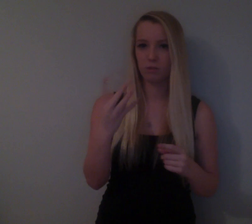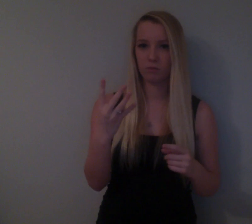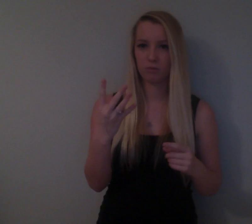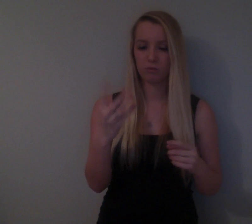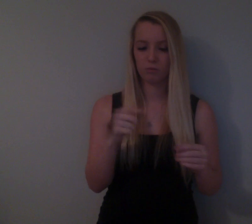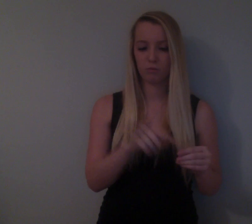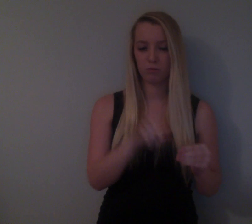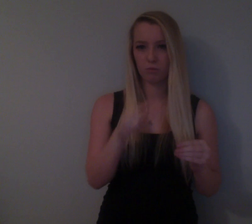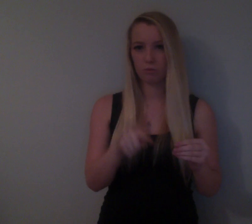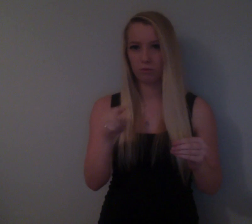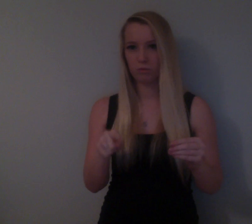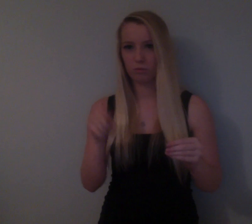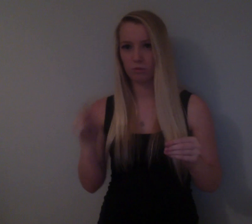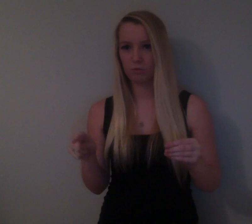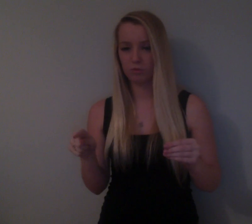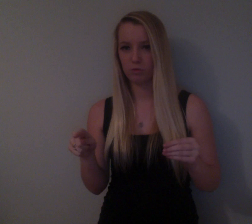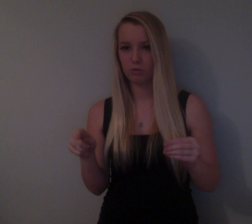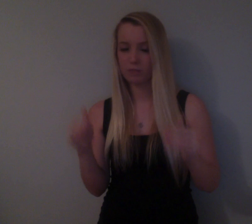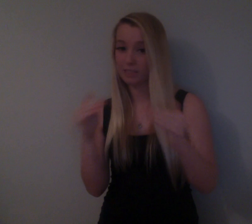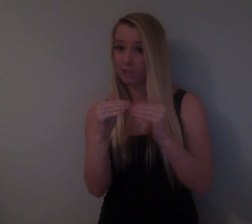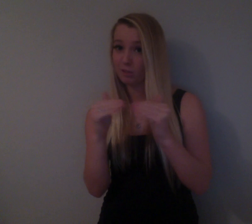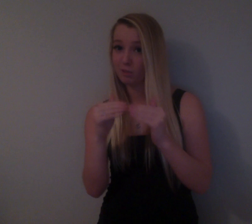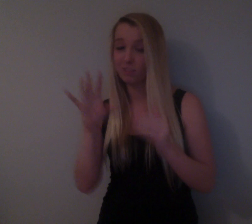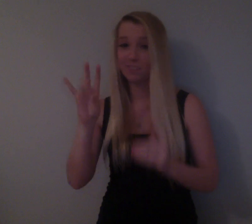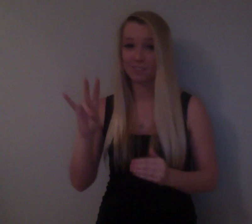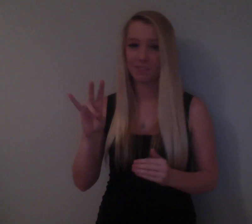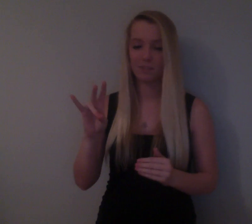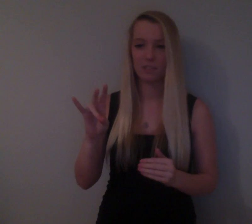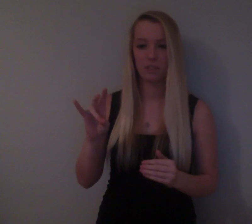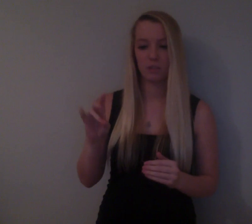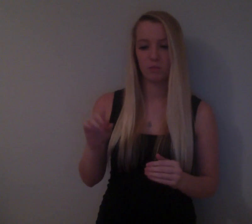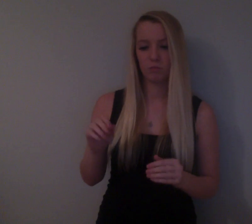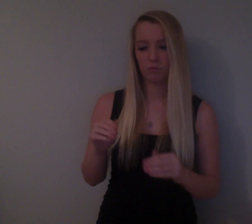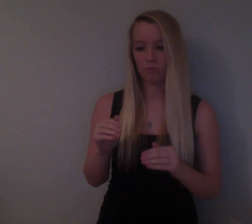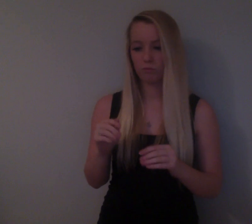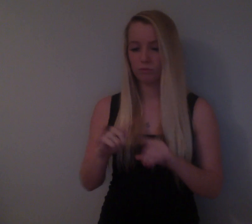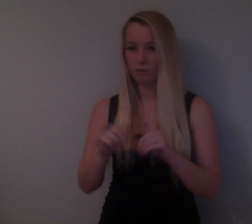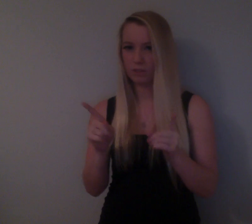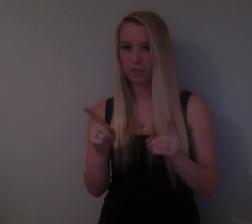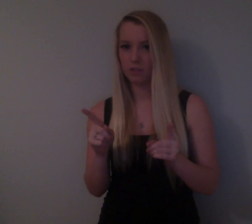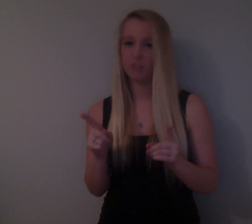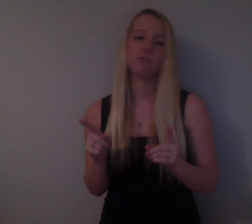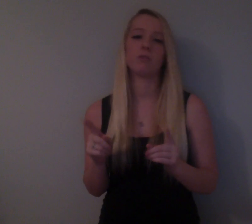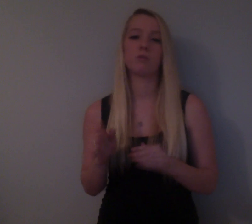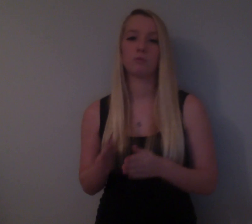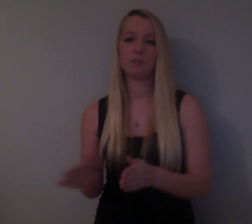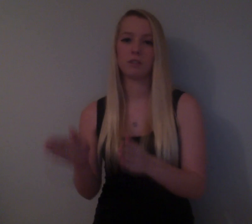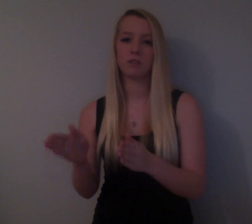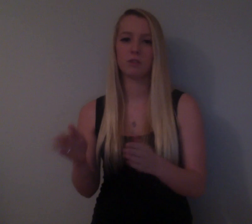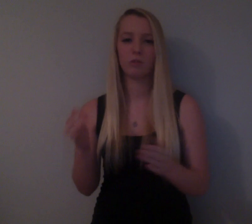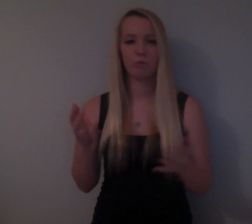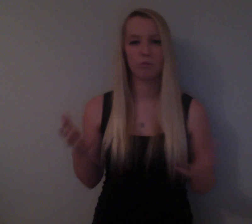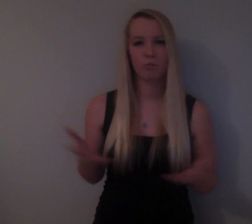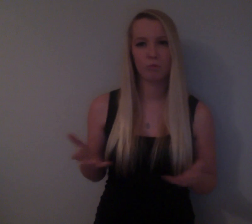answer. We could do a couple of different ones. We could say, what if I asked you what 8 plus 1